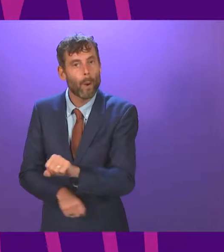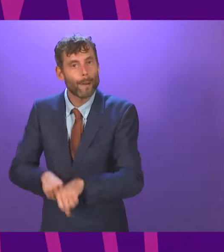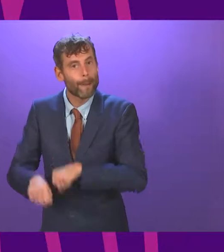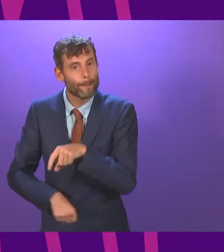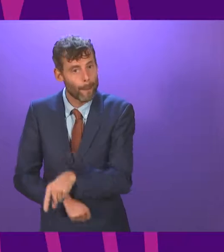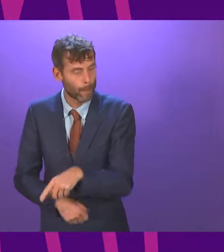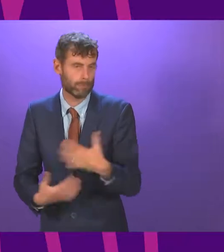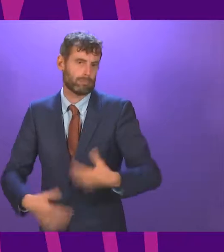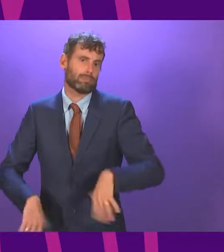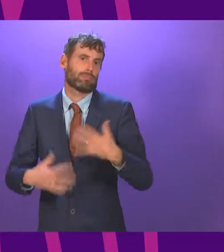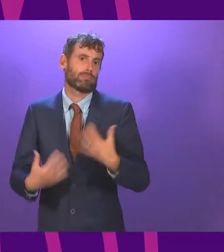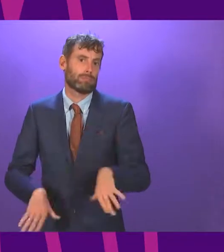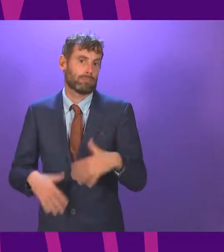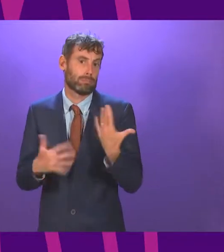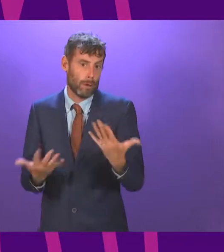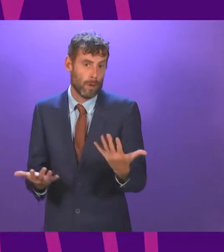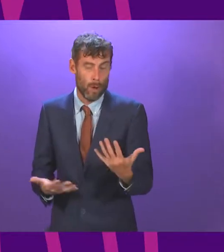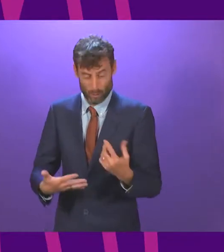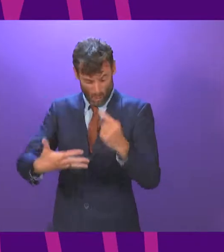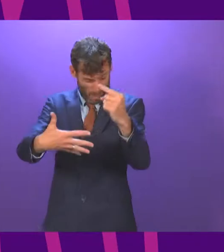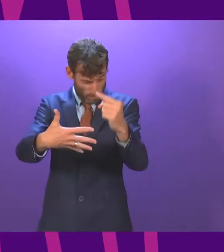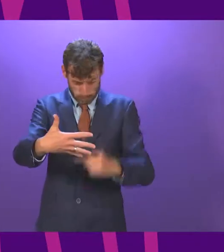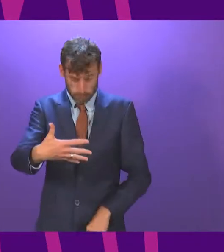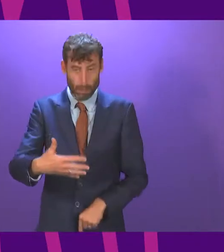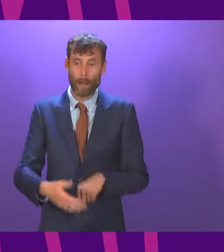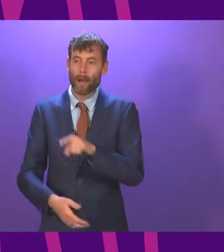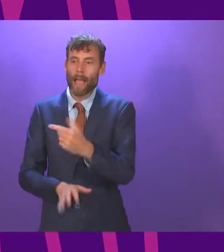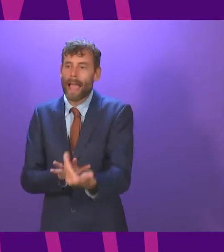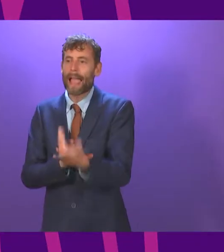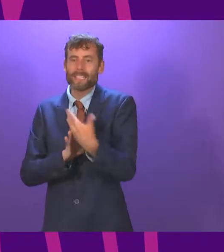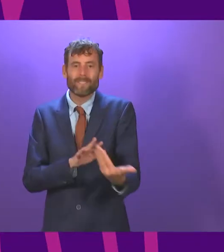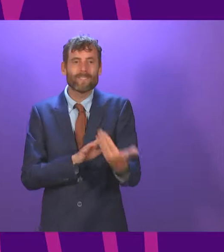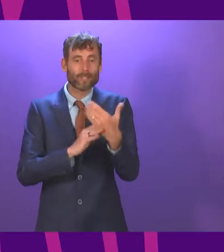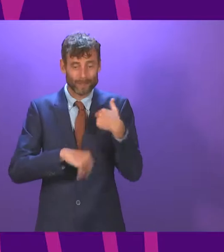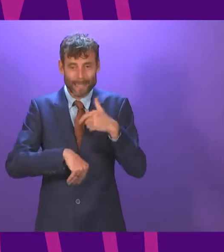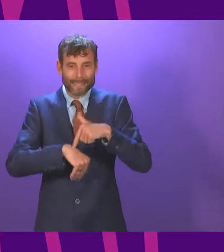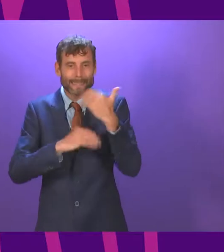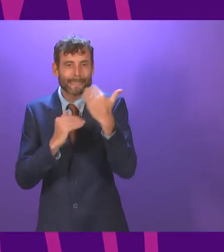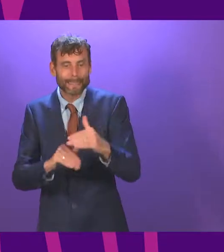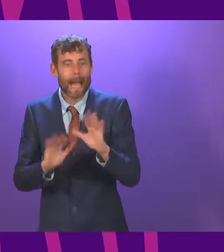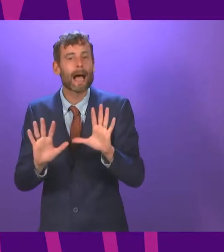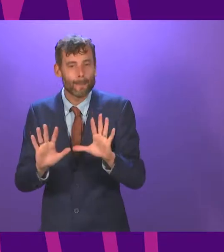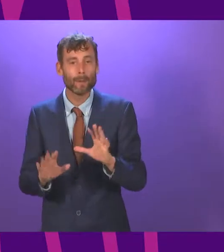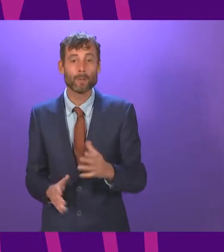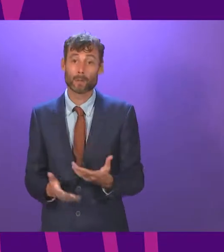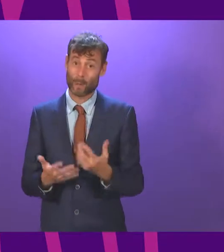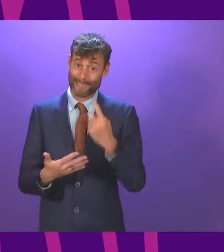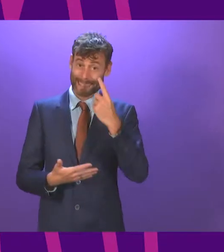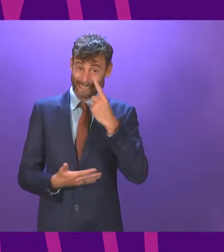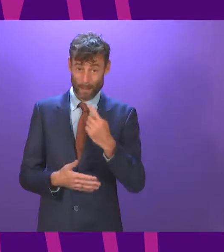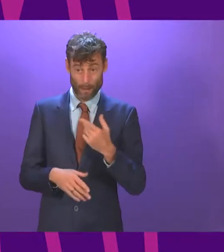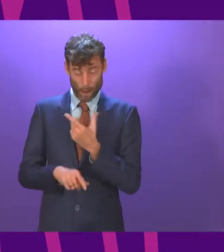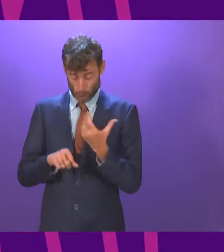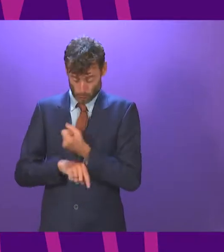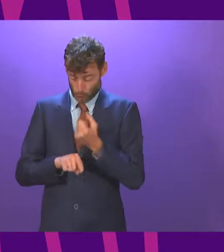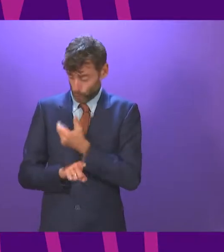President and Officer, there's so much more. I've taken the interventions and used up a lot of my time, so I will end now. The depth and breadth of the